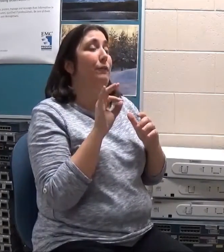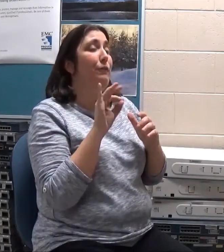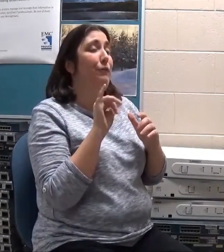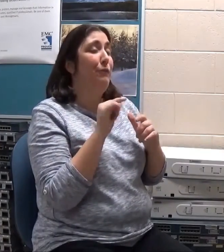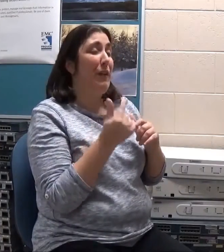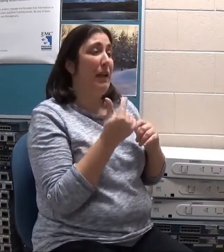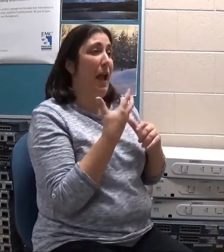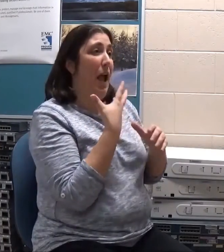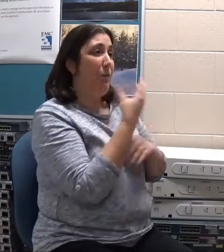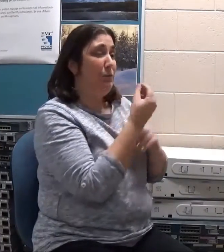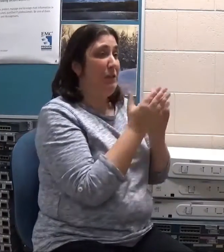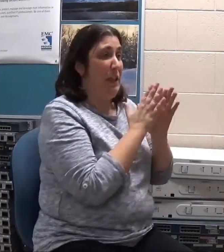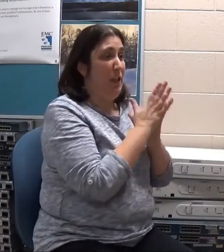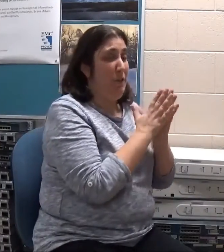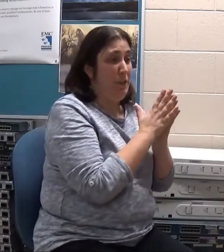IP address from the DHCP server.